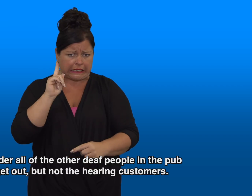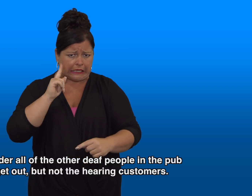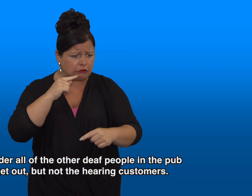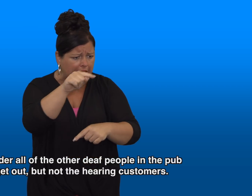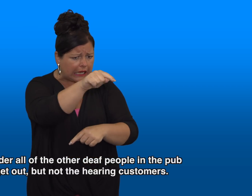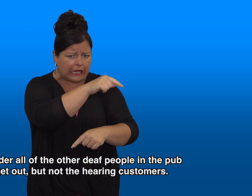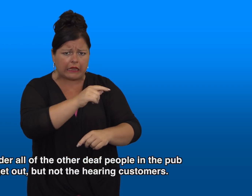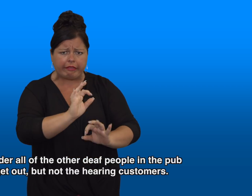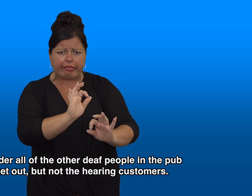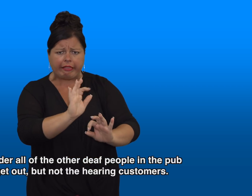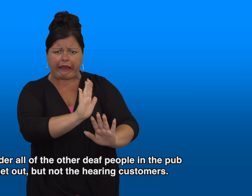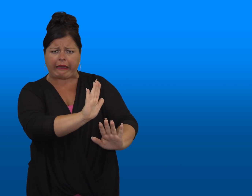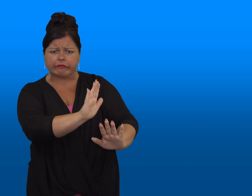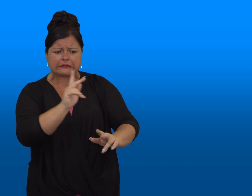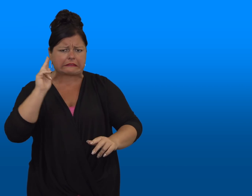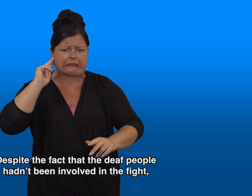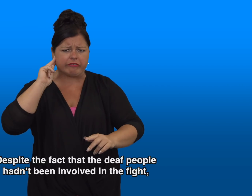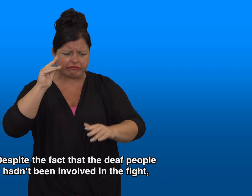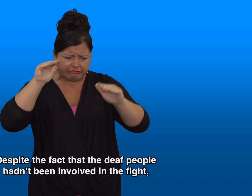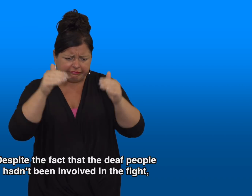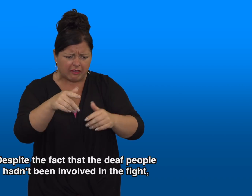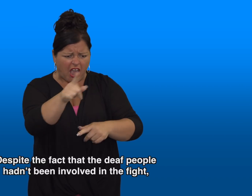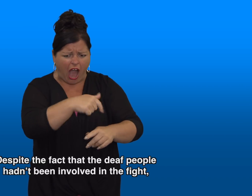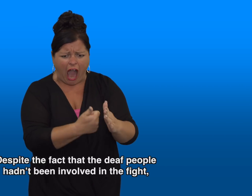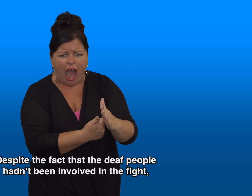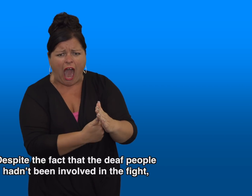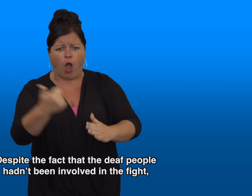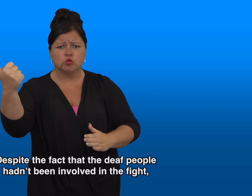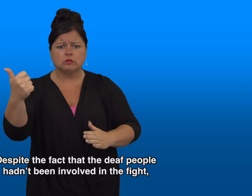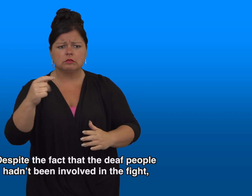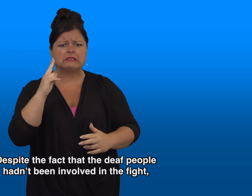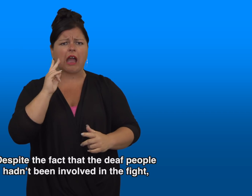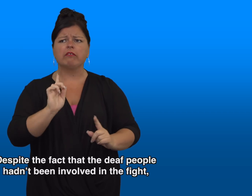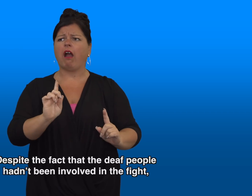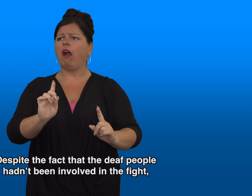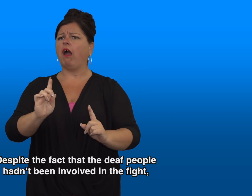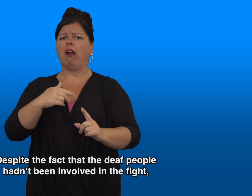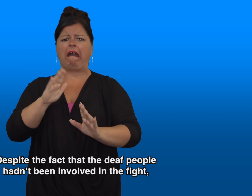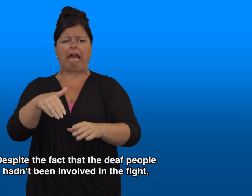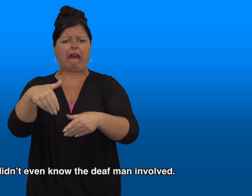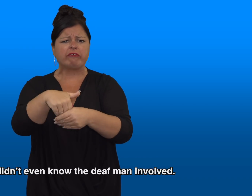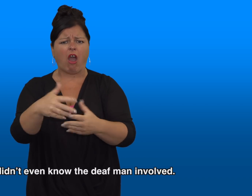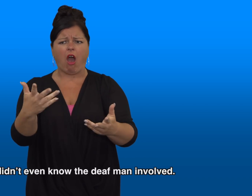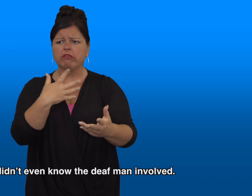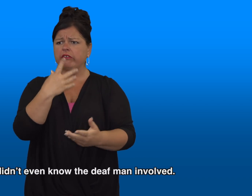same to the hearing customers, despite the fact that the deaf people hadn't been involved in the fight and didn't even know the deaf